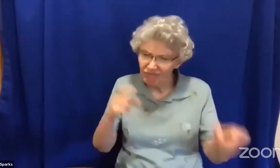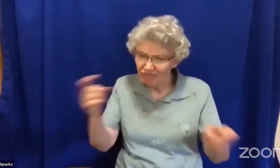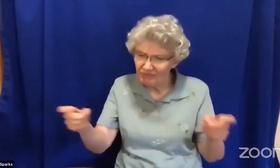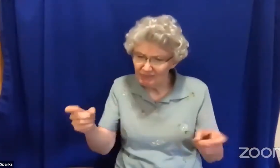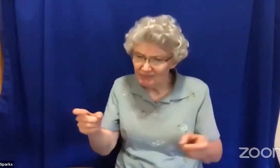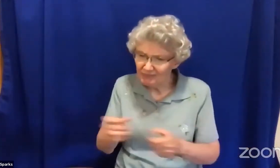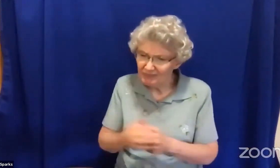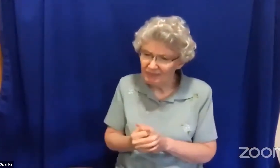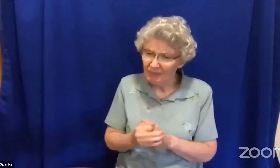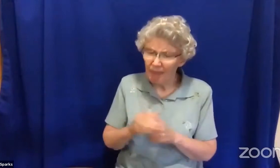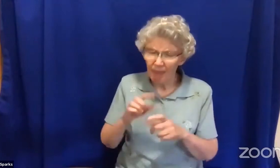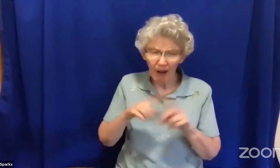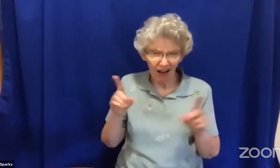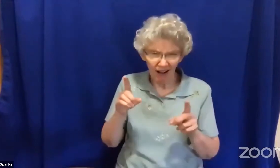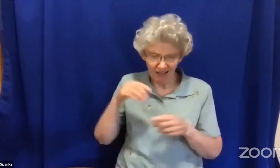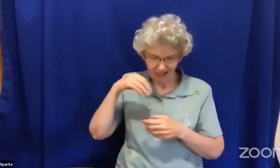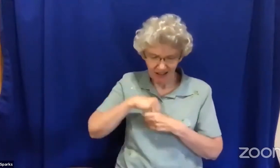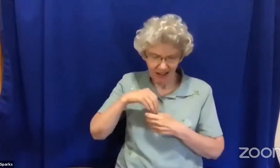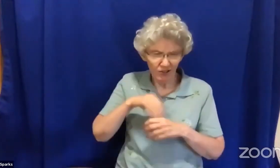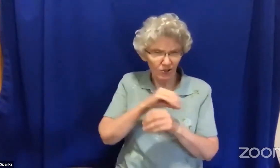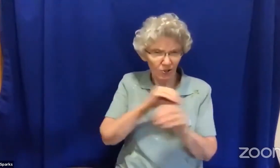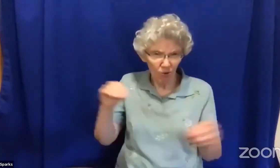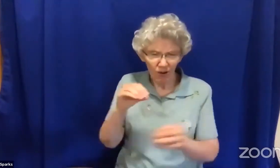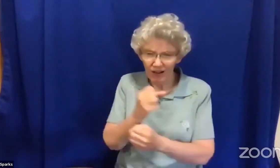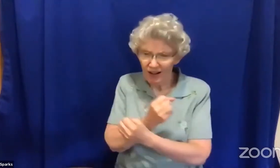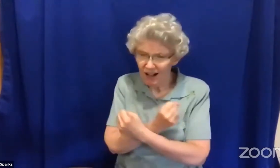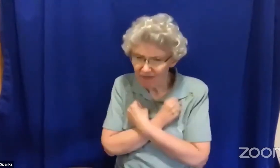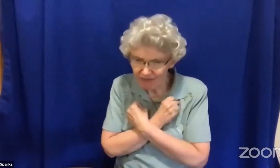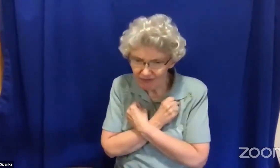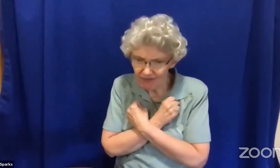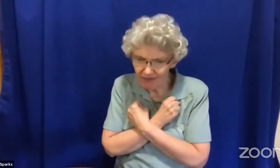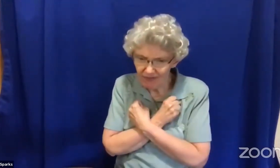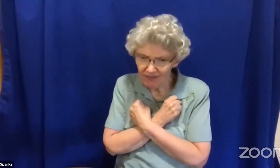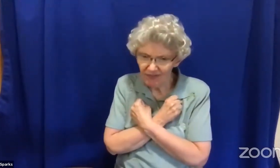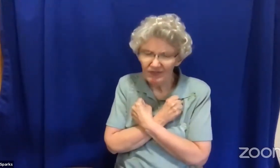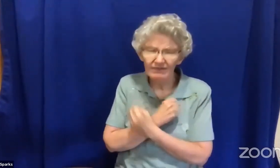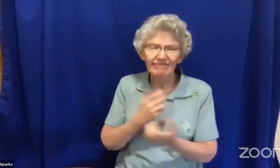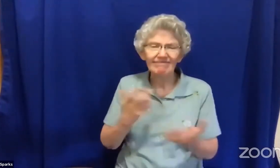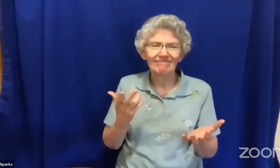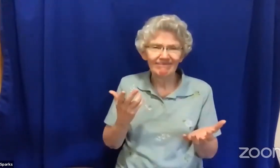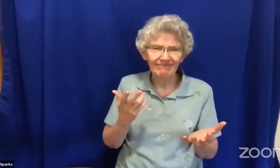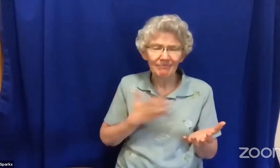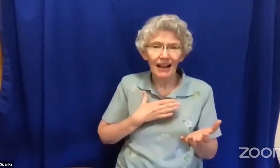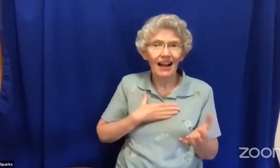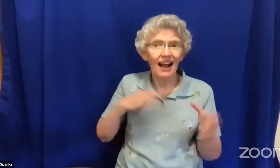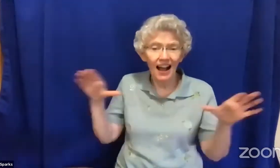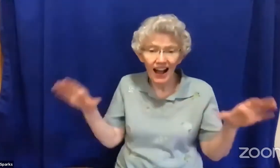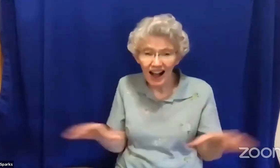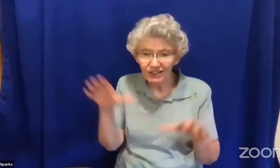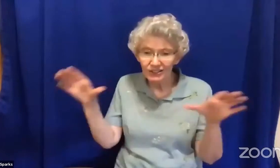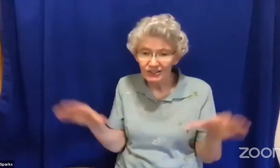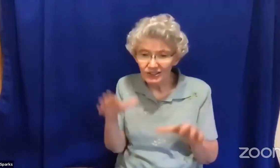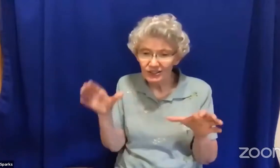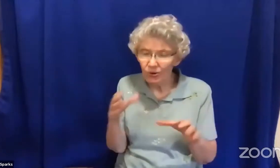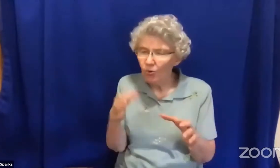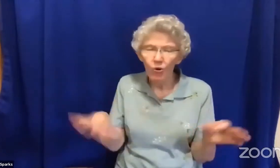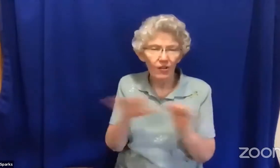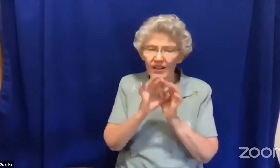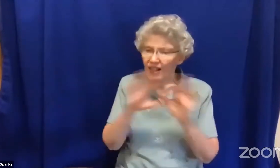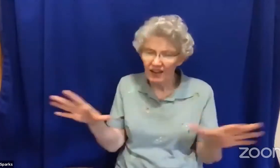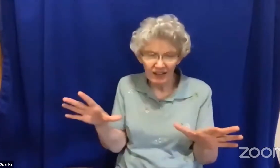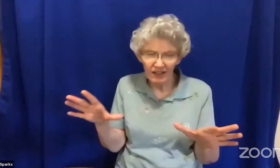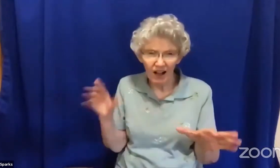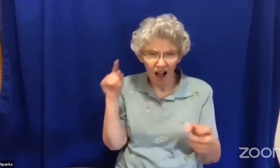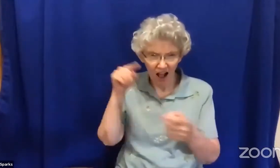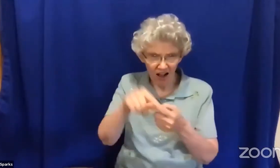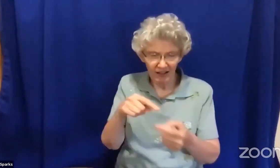and let myself be burned alive so that I could brag? I would gain nothing unless